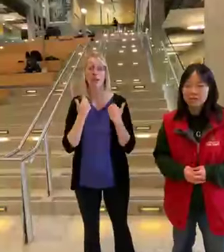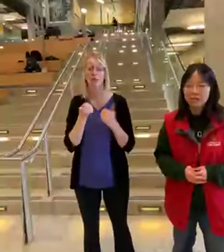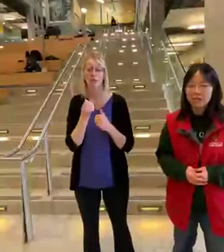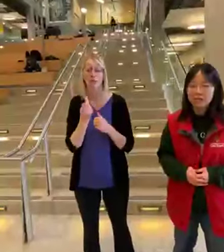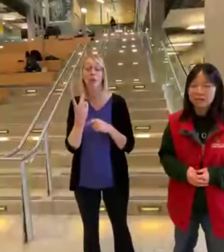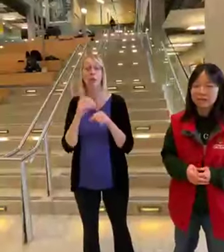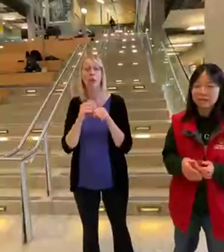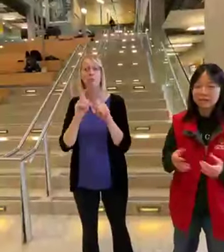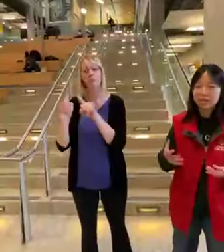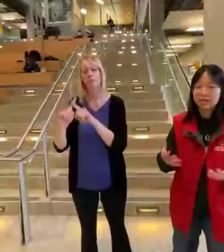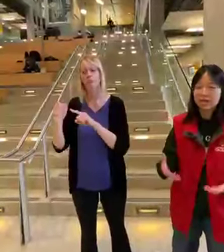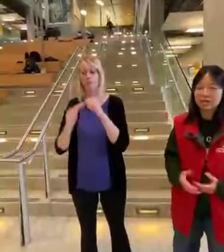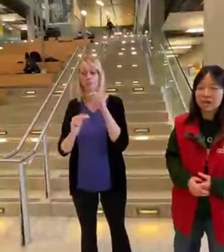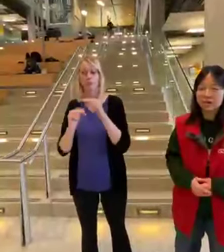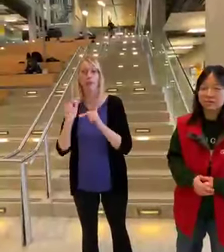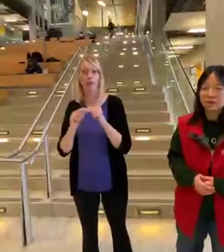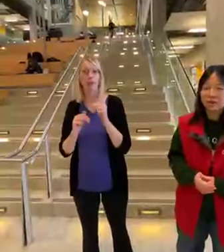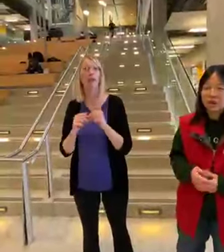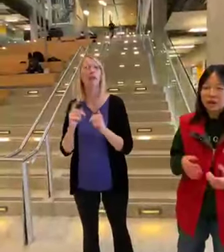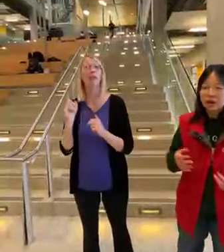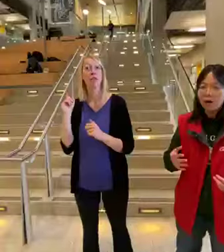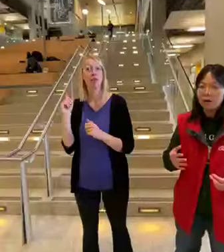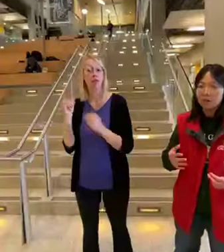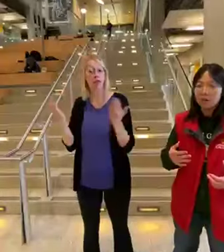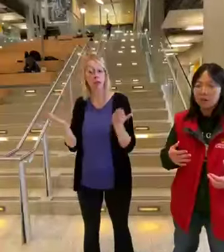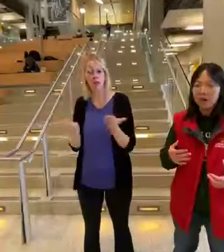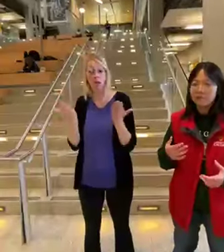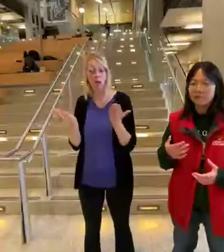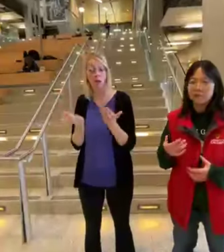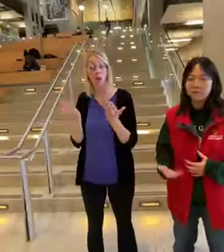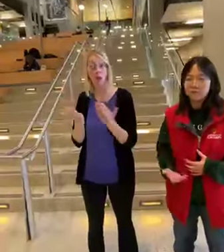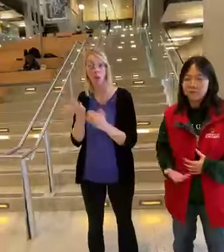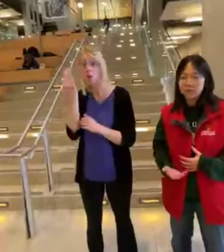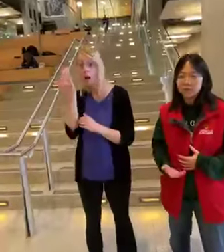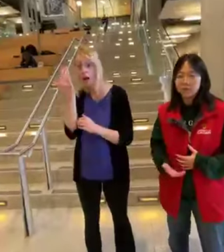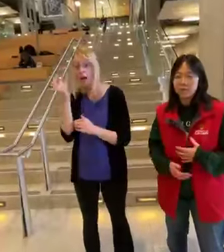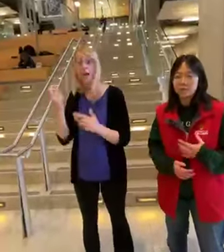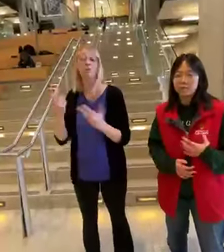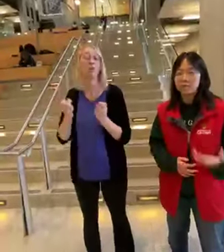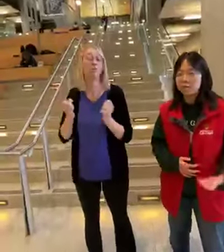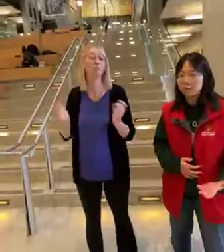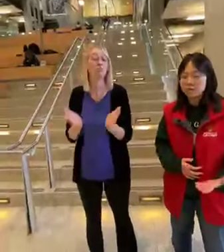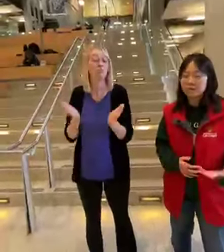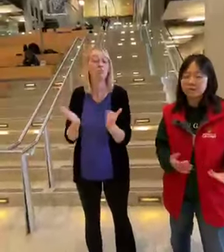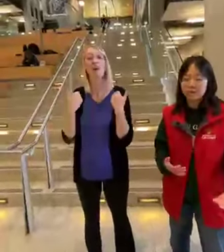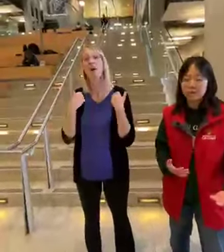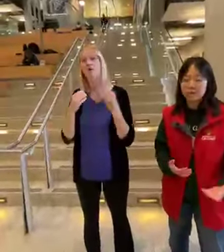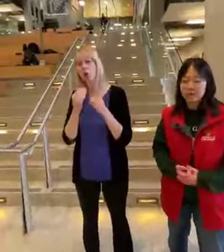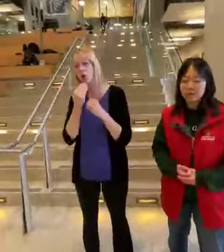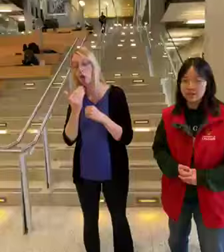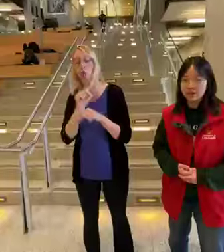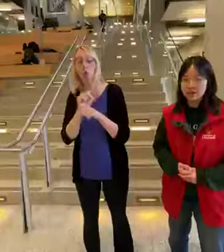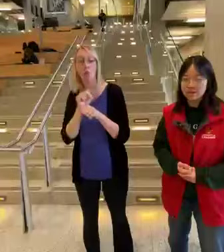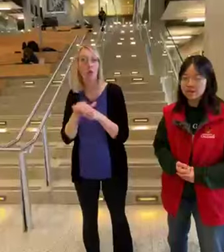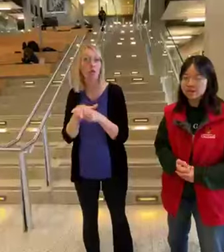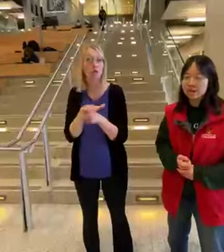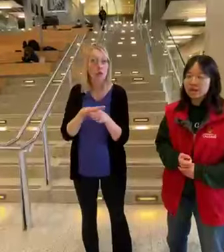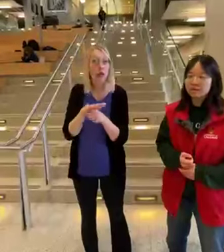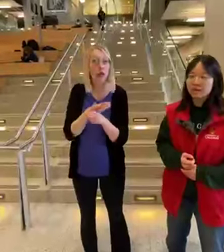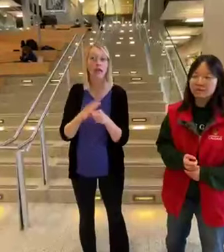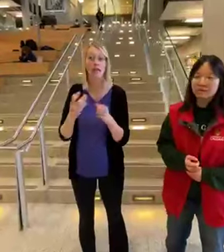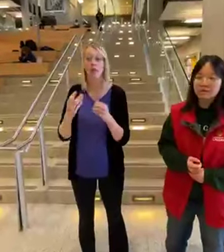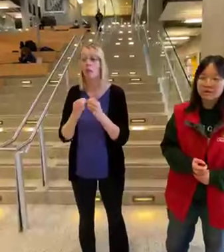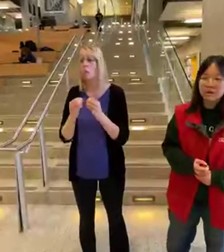our buildings on campus, and they're essentially there to kind of promote having a good workspace, being able to be social as the name suggests with other